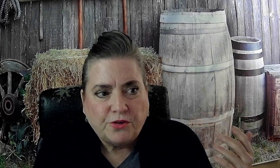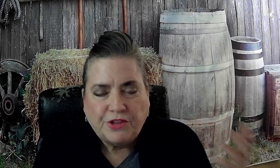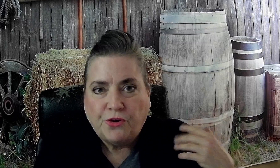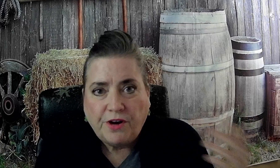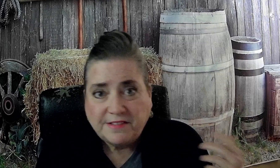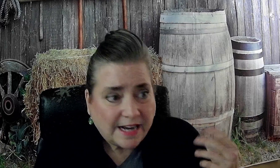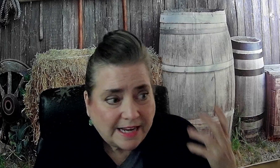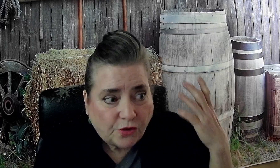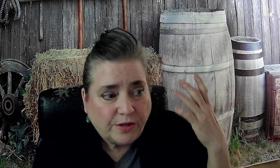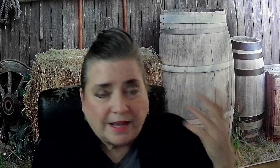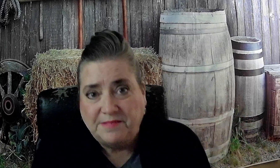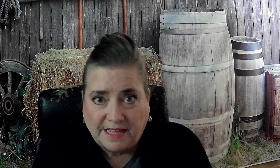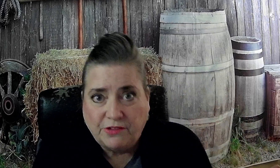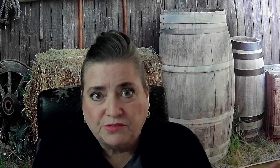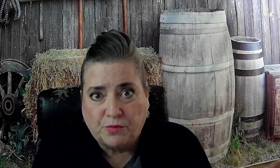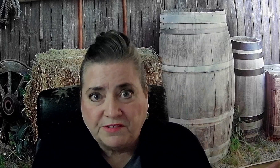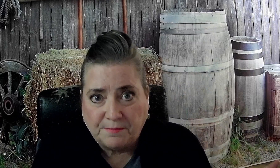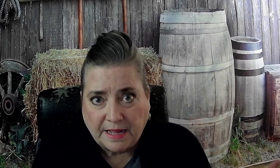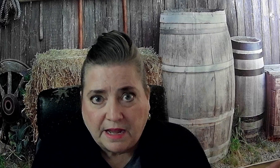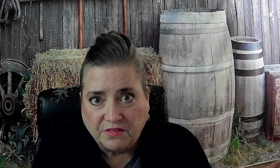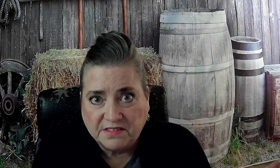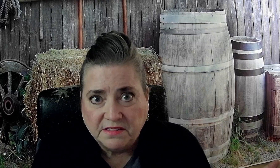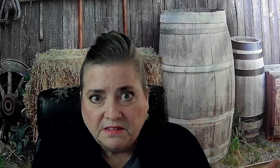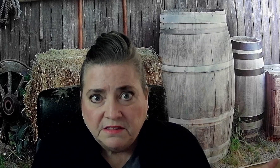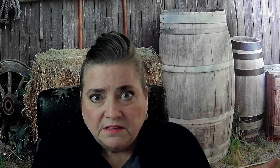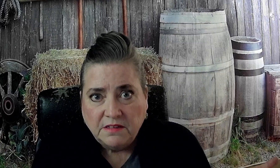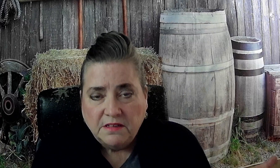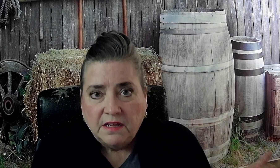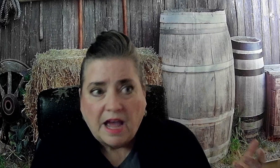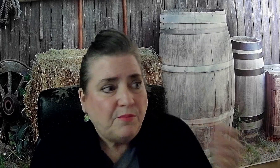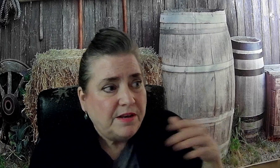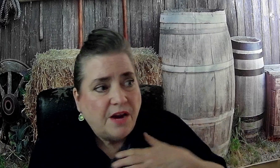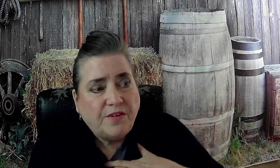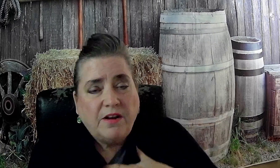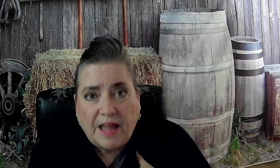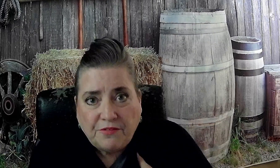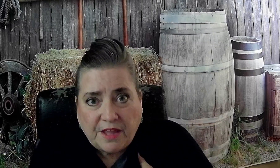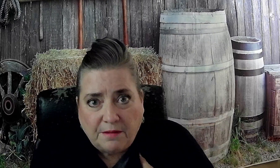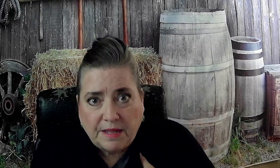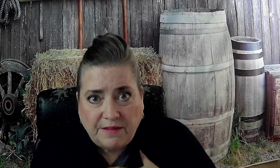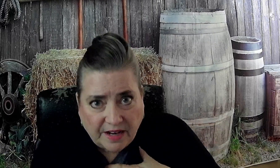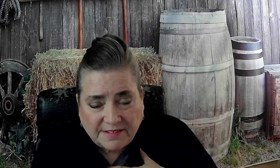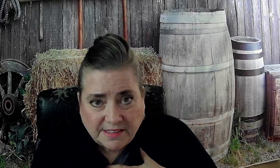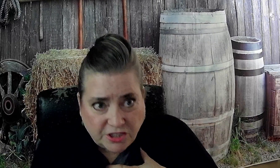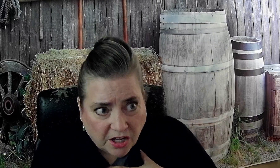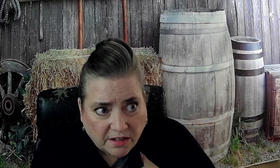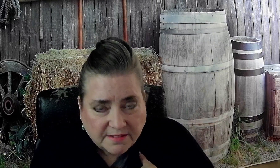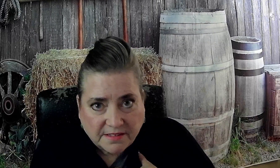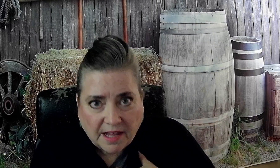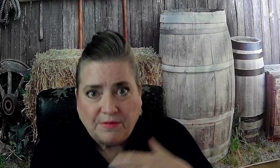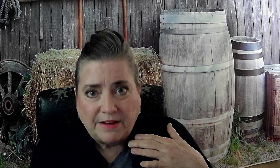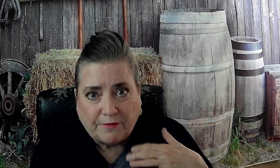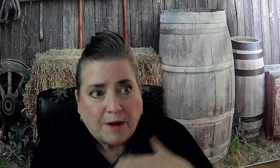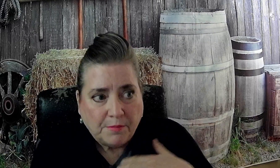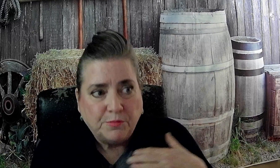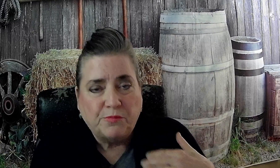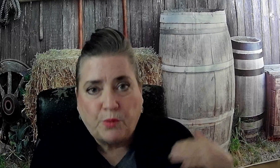30s, and I don't let them say those words in my house. I would never allow them, even as adults, I would have a problem with them wearing that